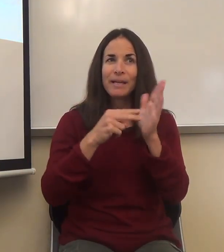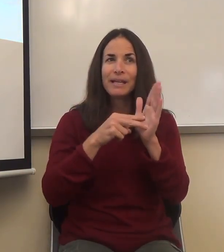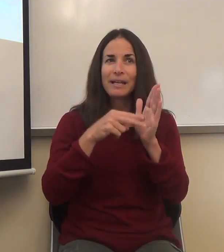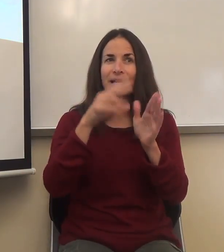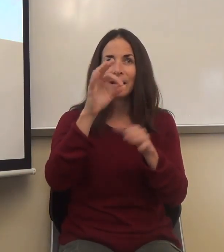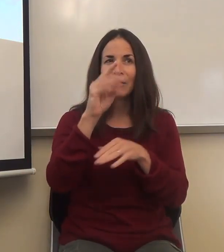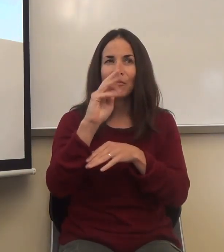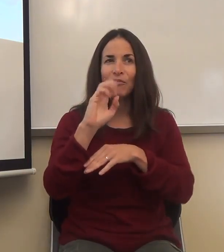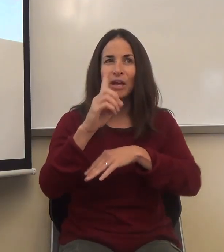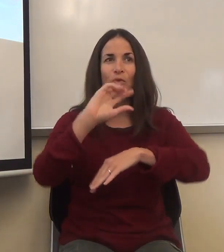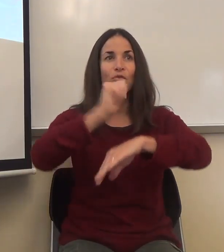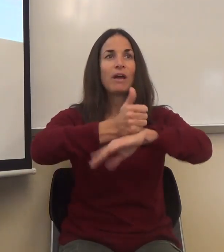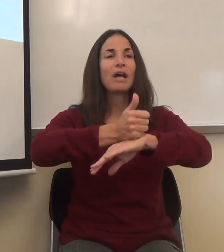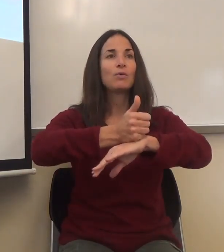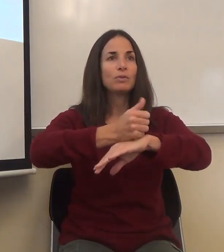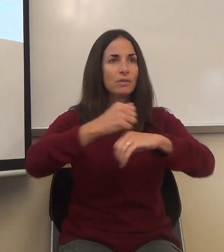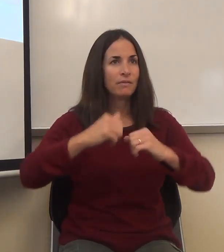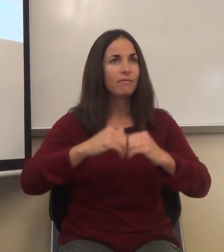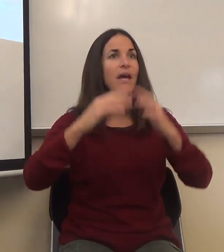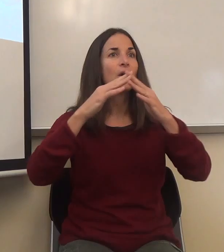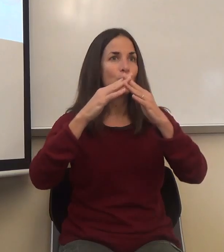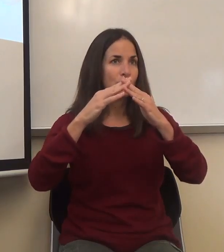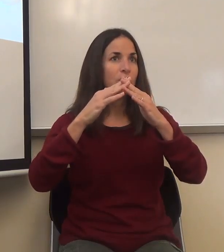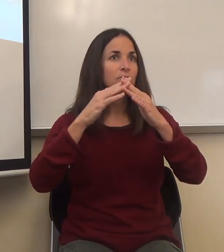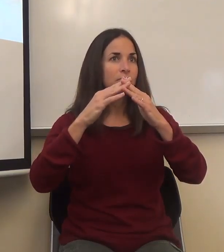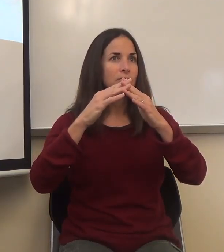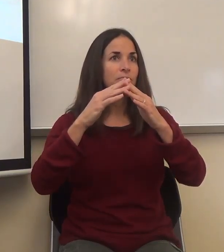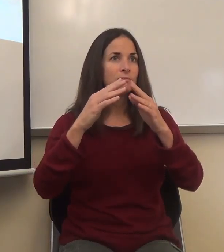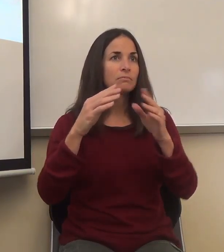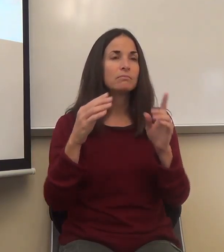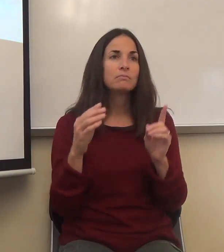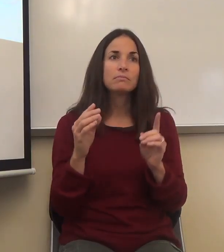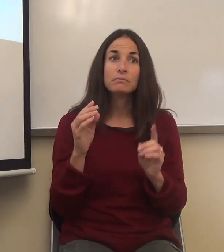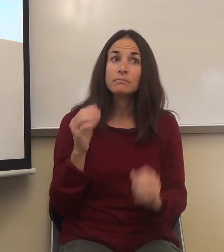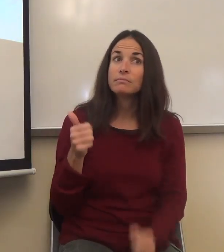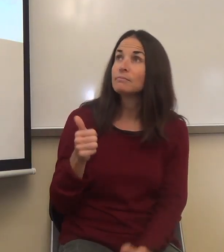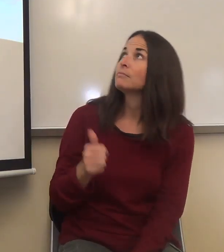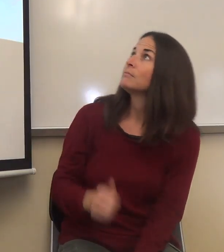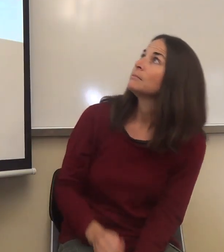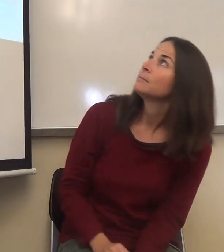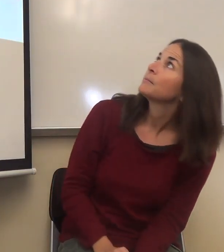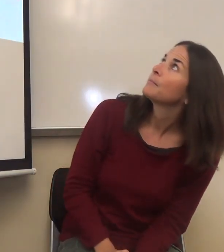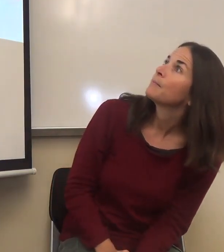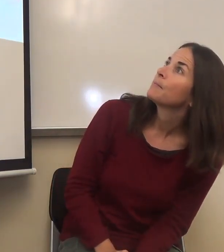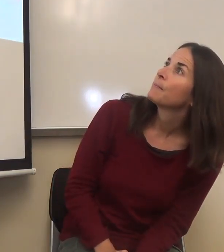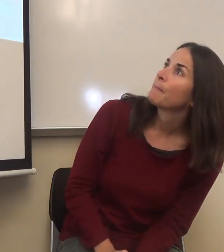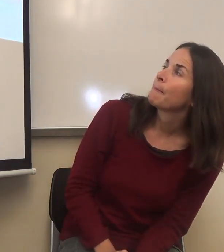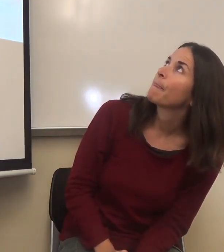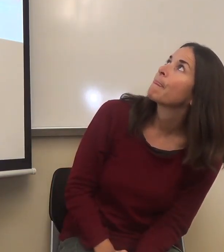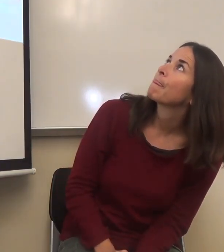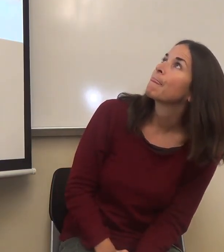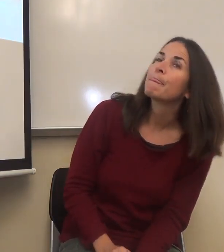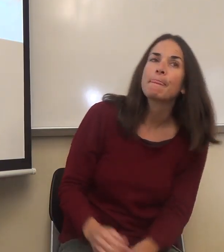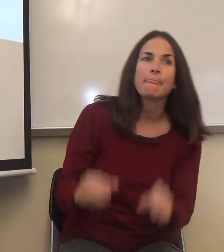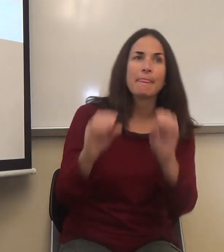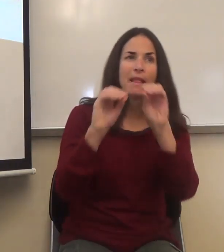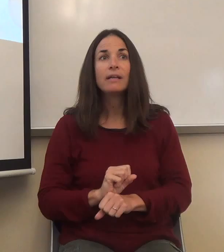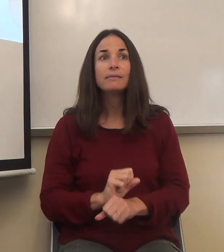in before they became The anti-slavery. women's movement? Yeah. Does that make sense? Did everyone hear what